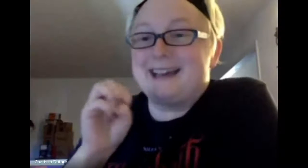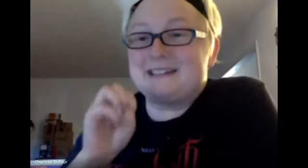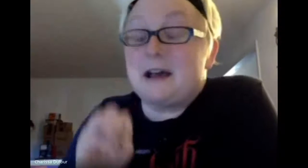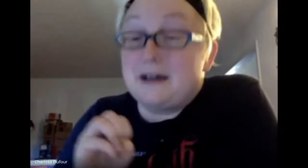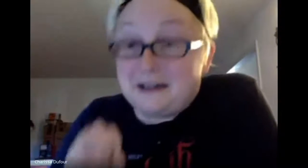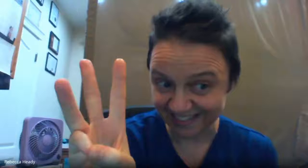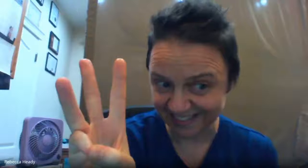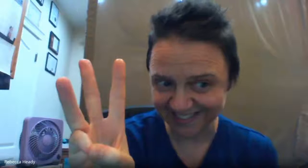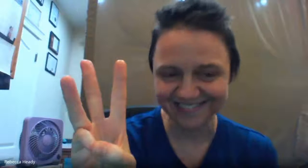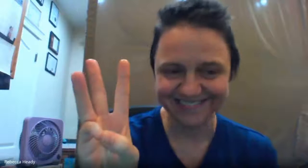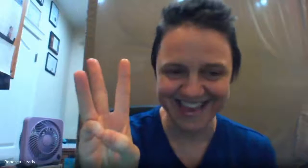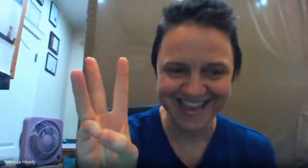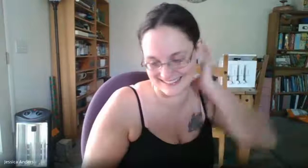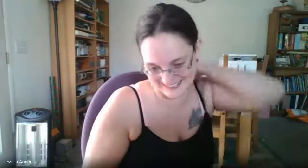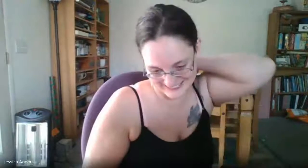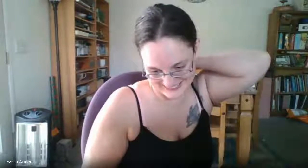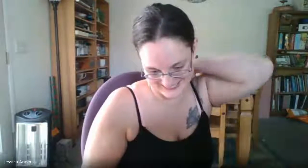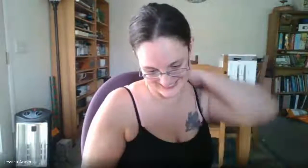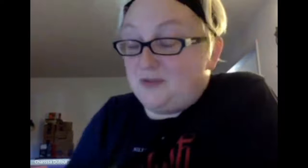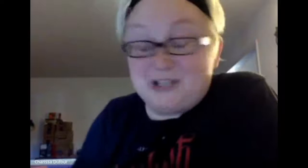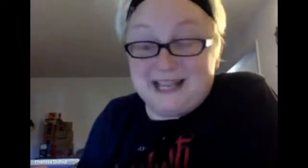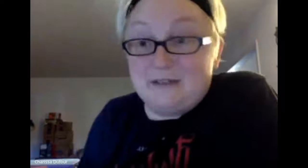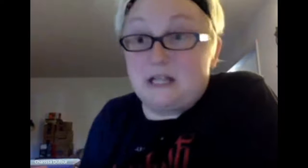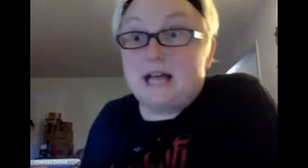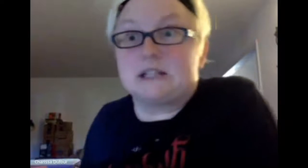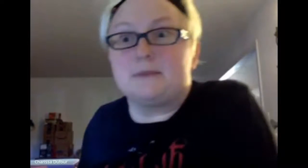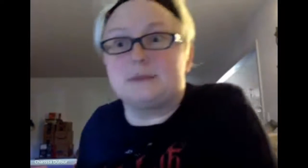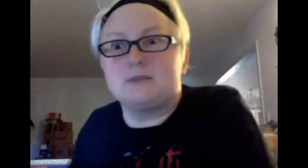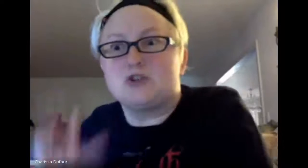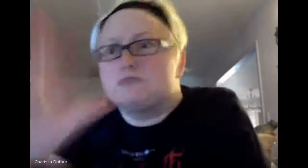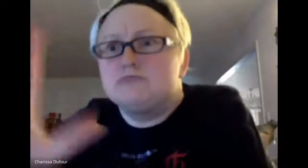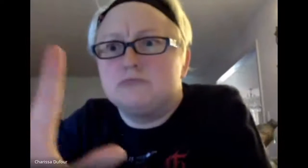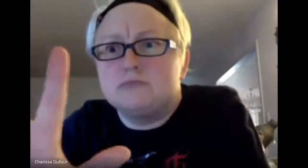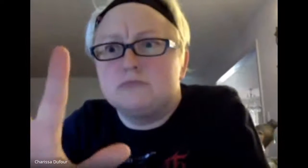6. Elliot came home from our first day of class and comes up to me and goes,